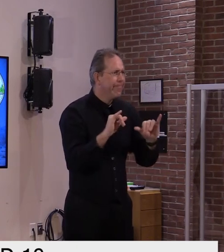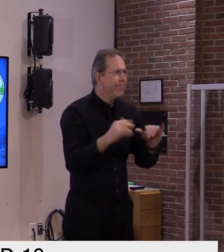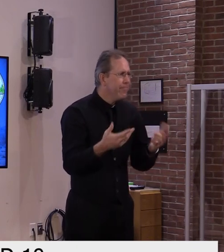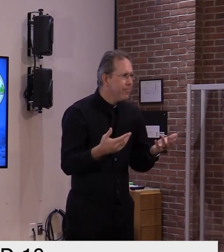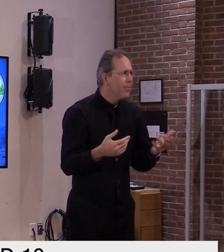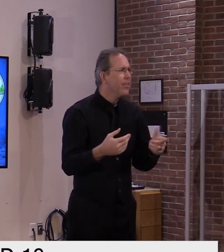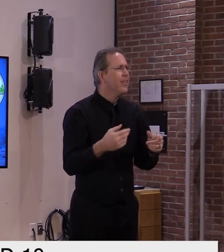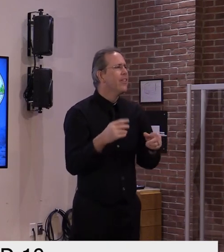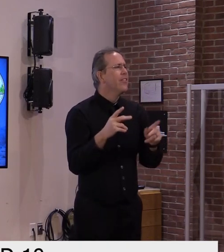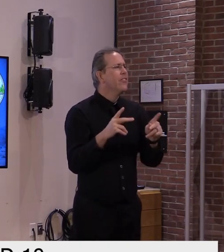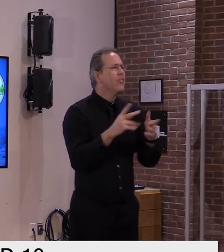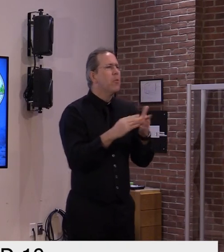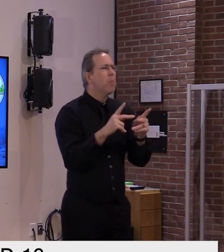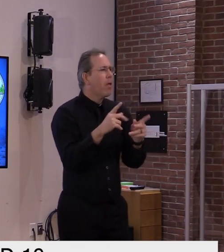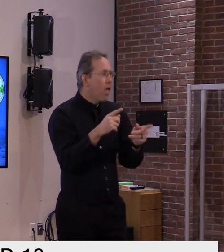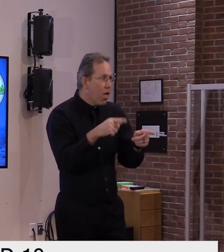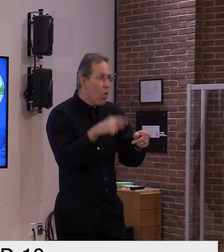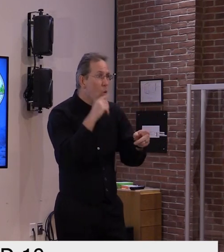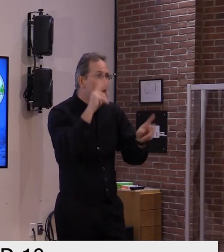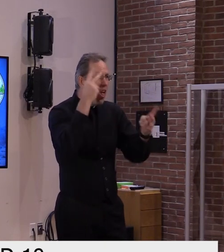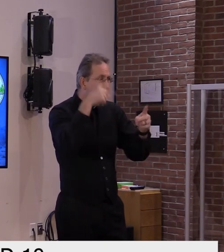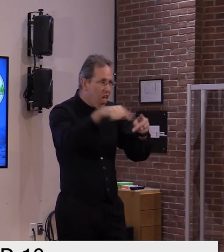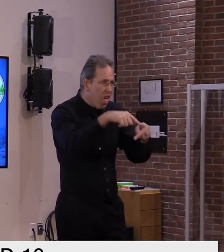who believe in the Second Amendment,